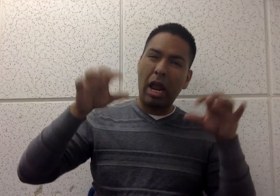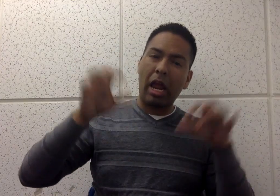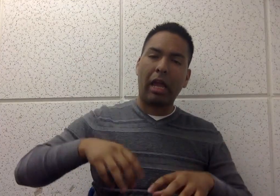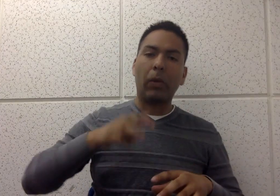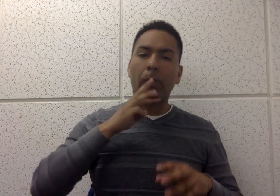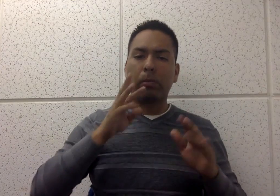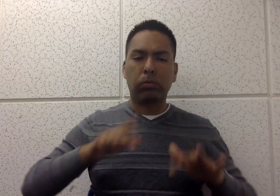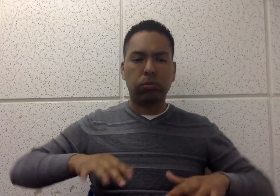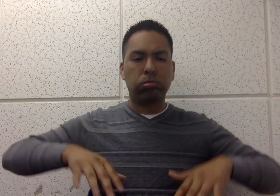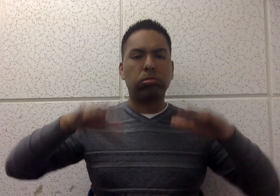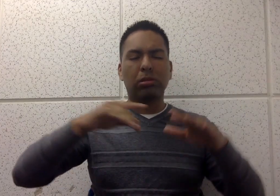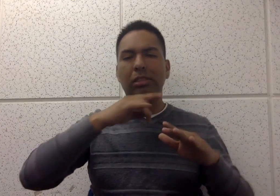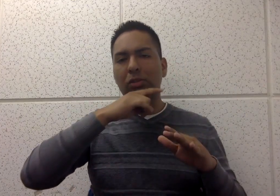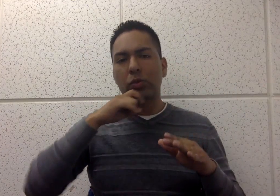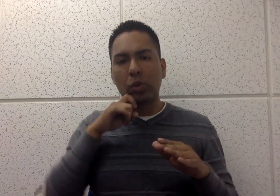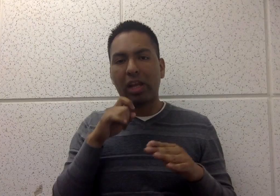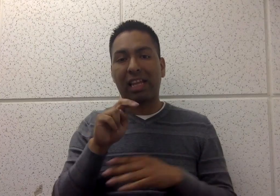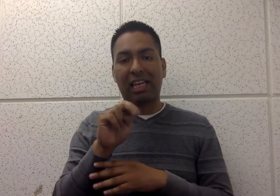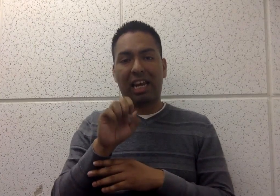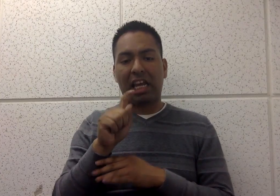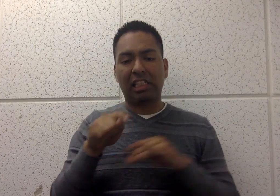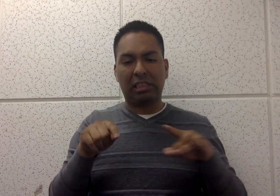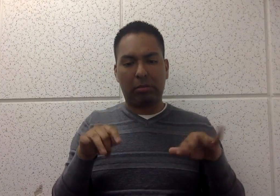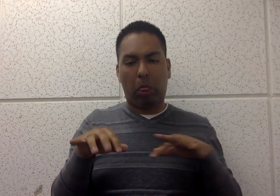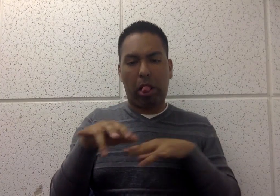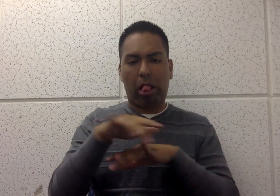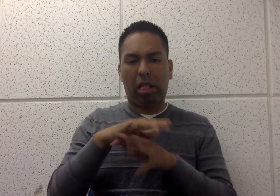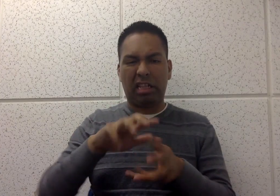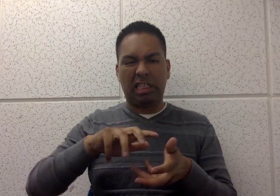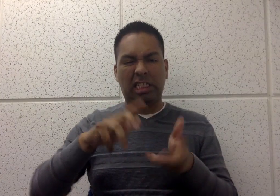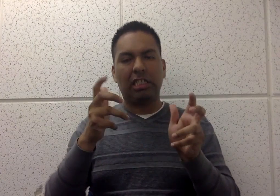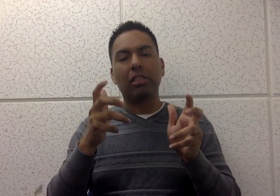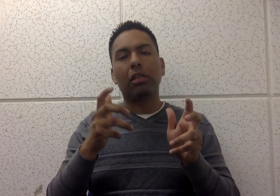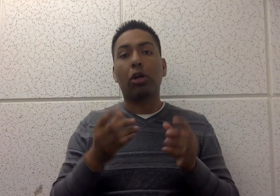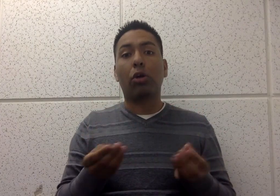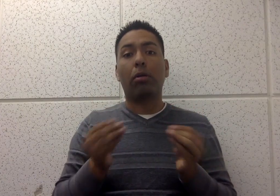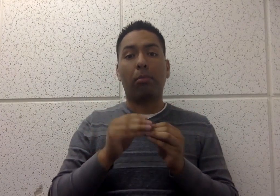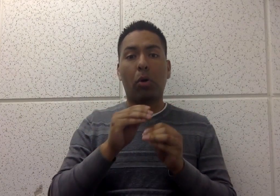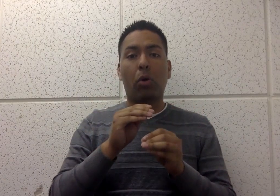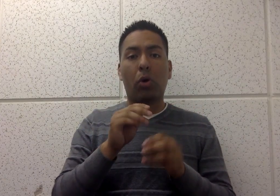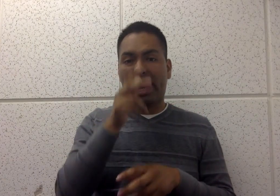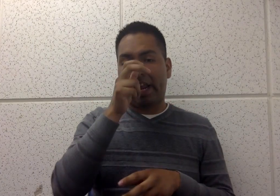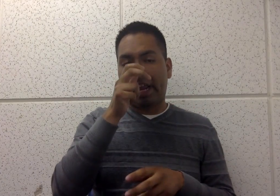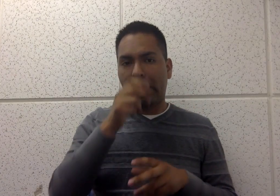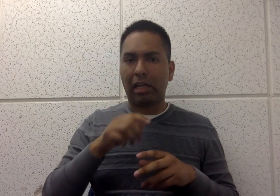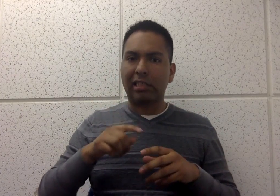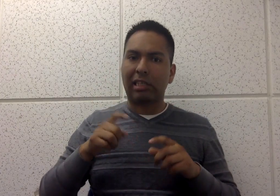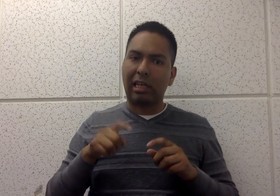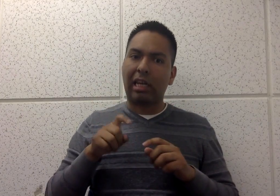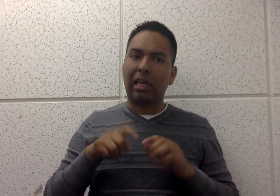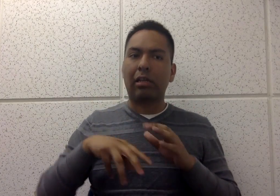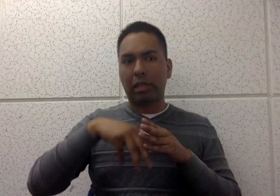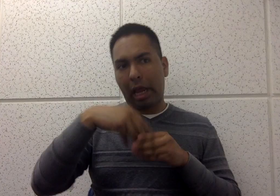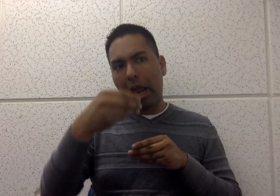lot of damage to the nest, and extra ants are needed to clean up that mess. When extra food becomes available, and this is what everybody knows about